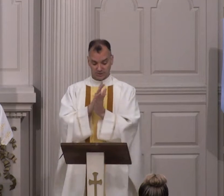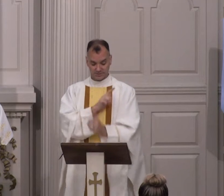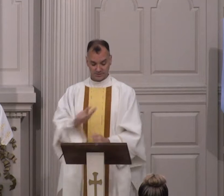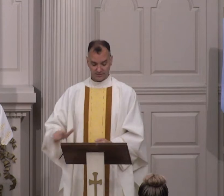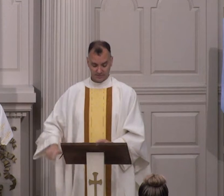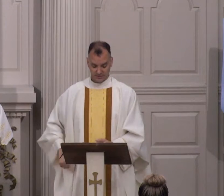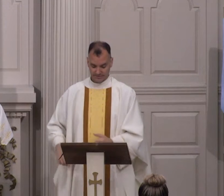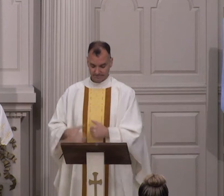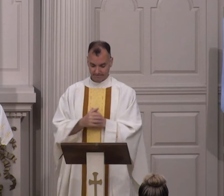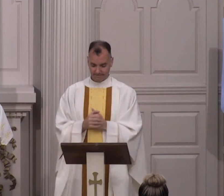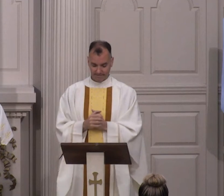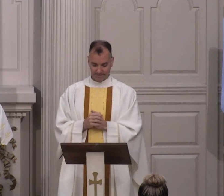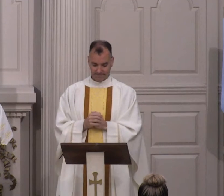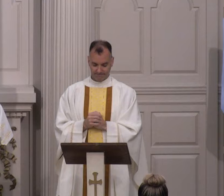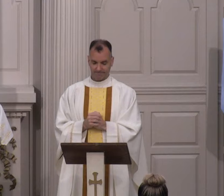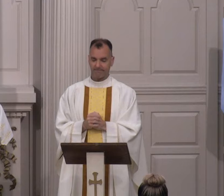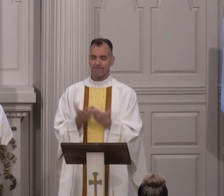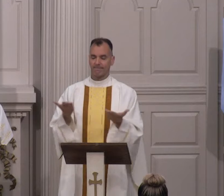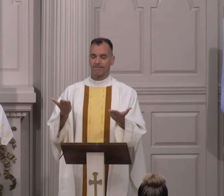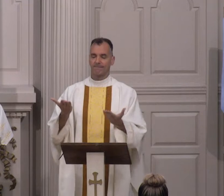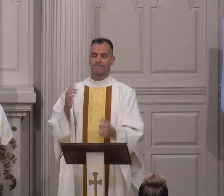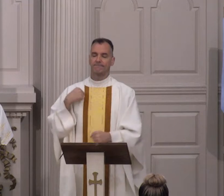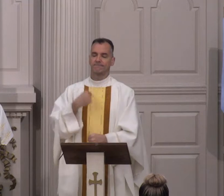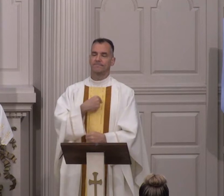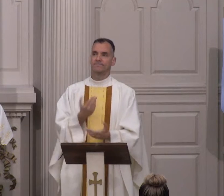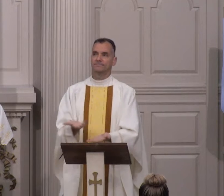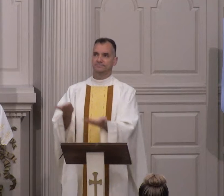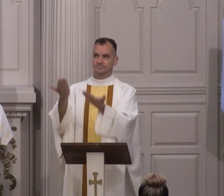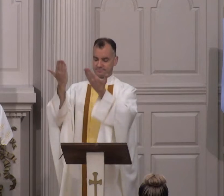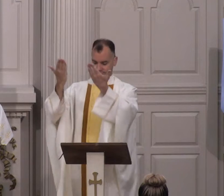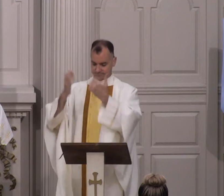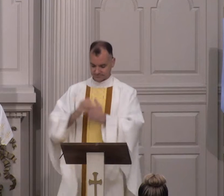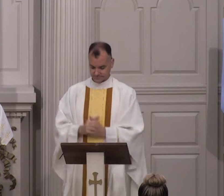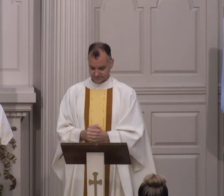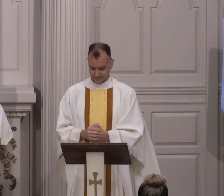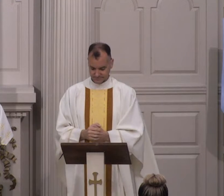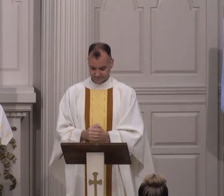For peace throughout our country, we pray to the Lord.